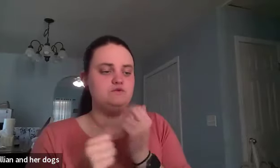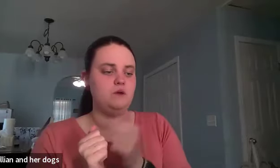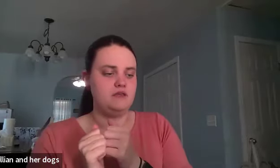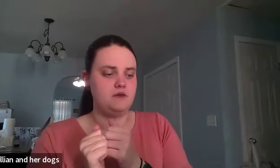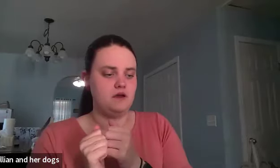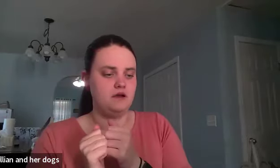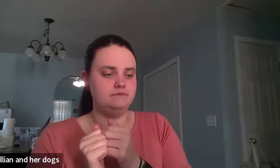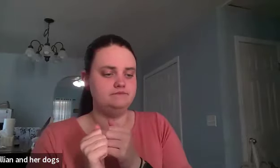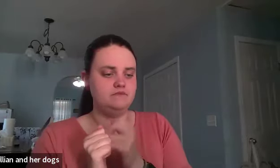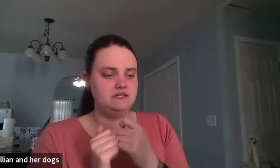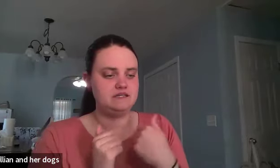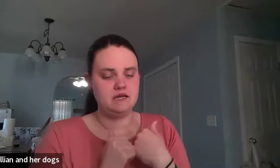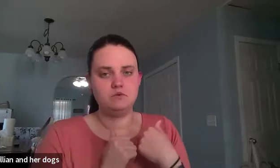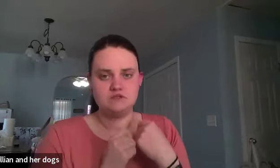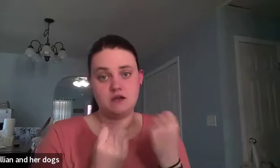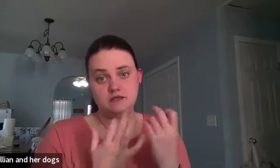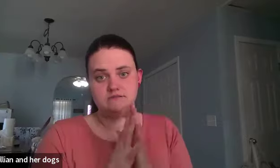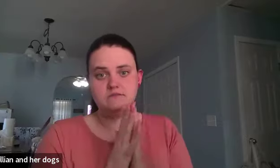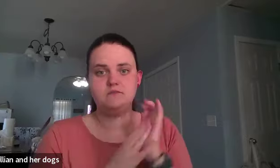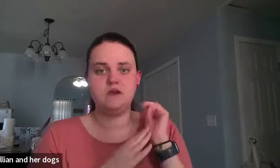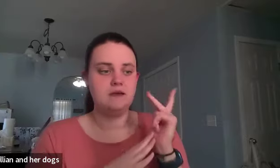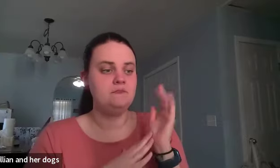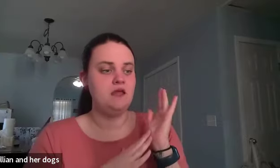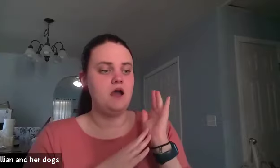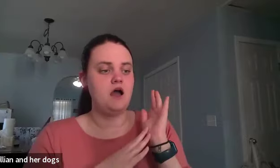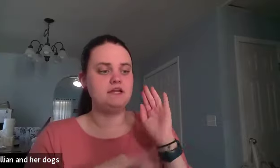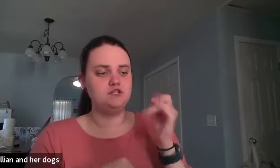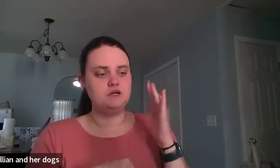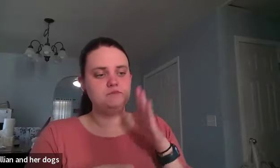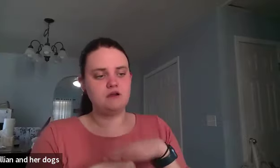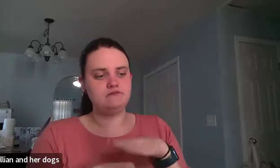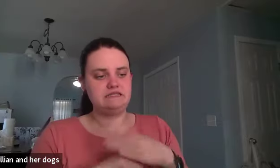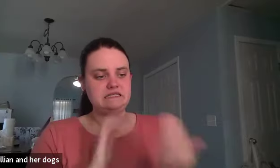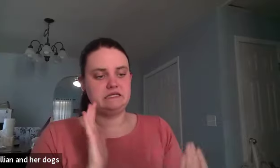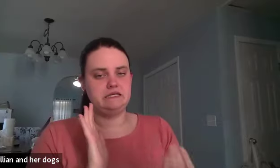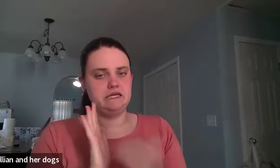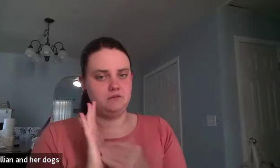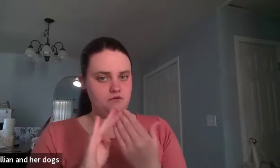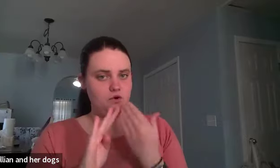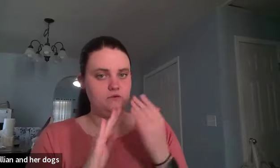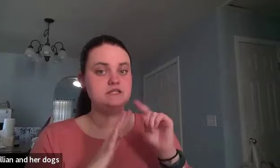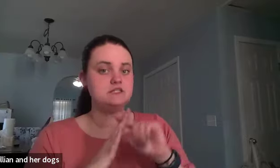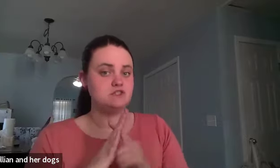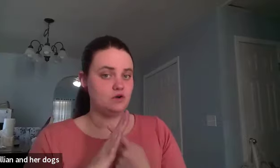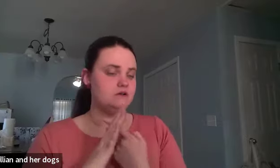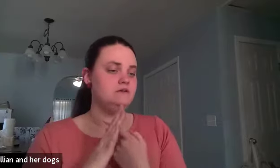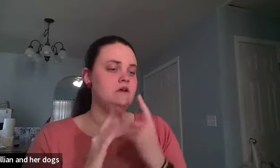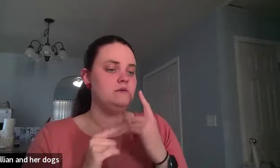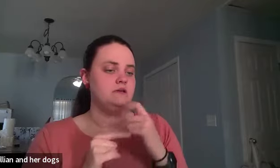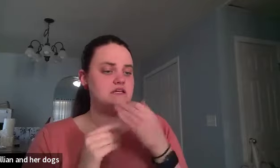use with these animal signs. Okay. I do want to preface again before we start because